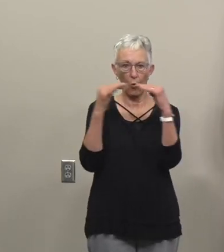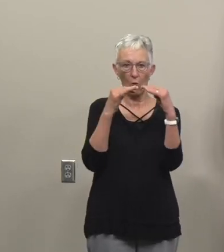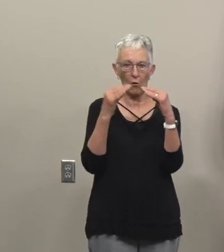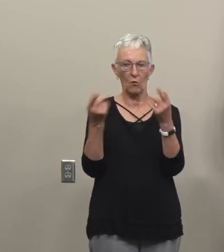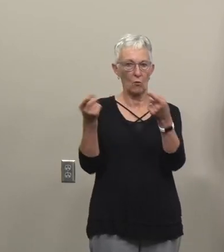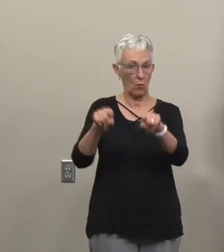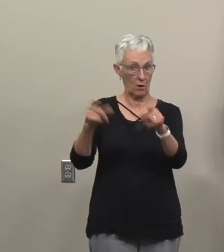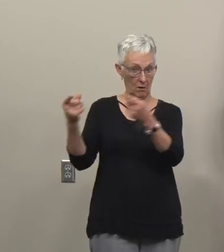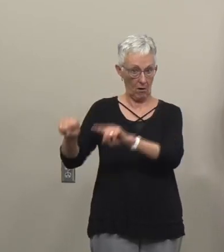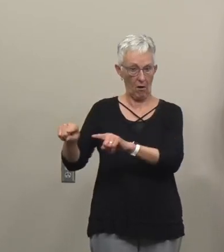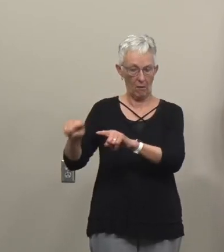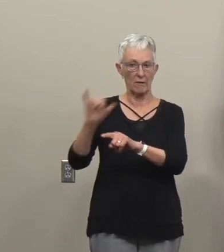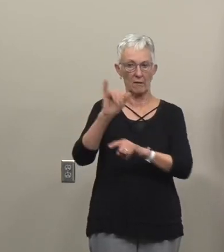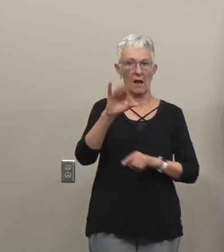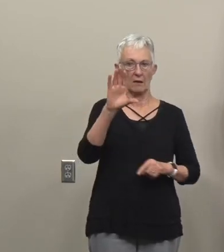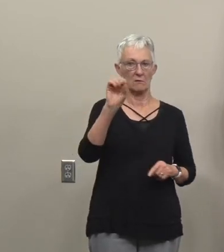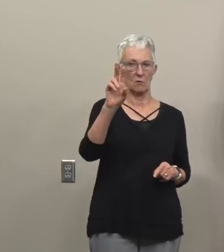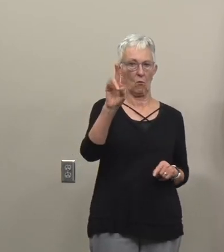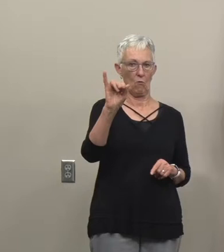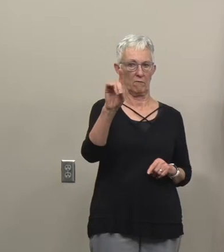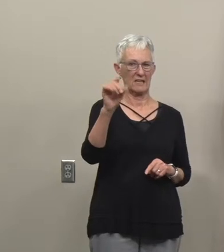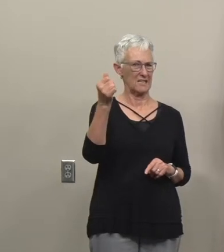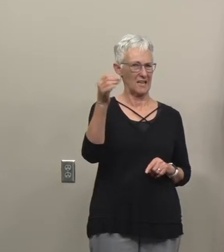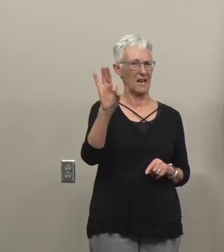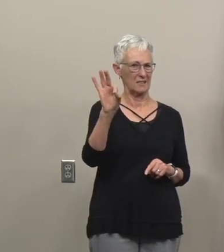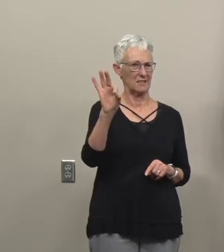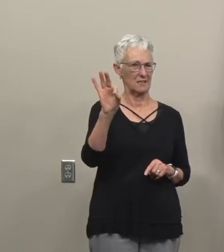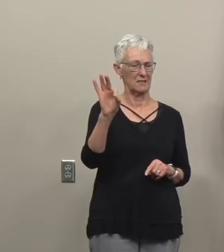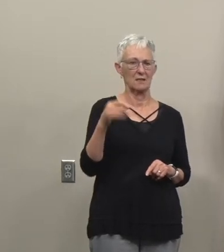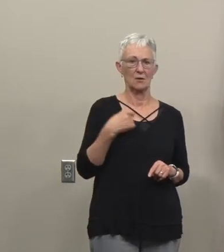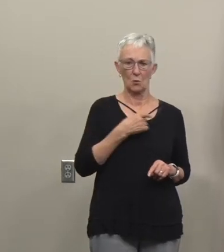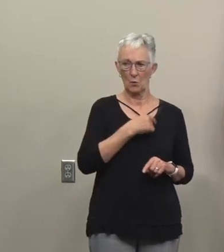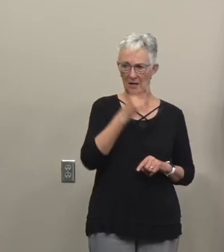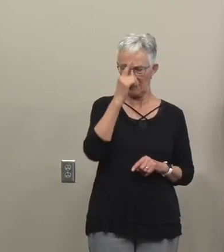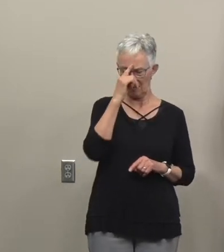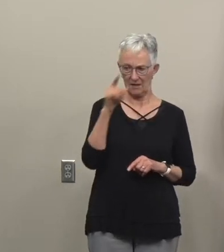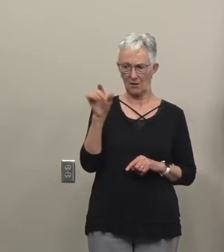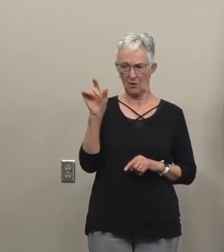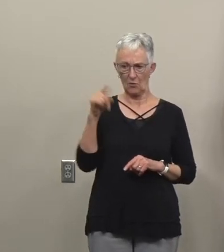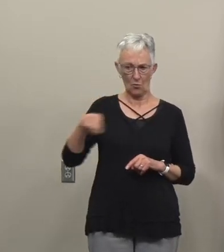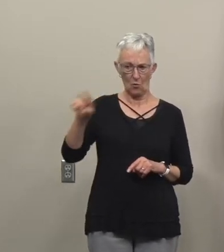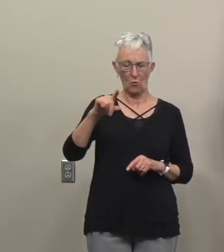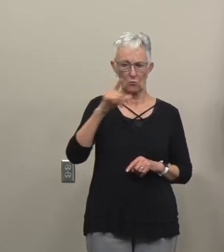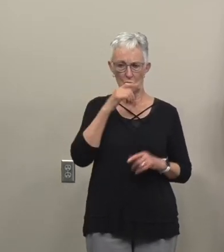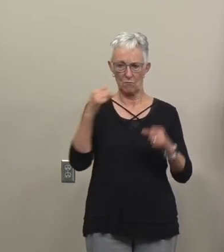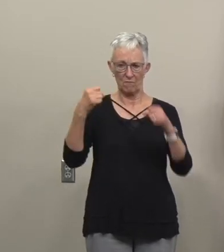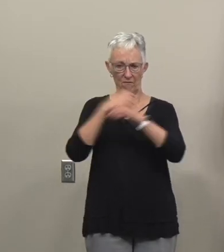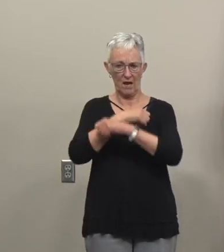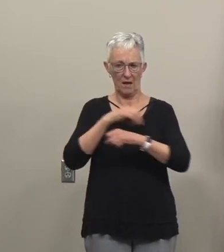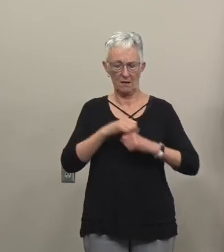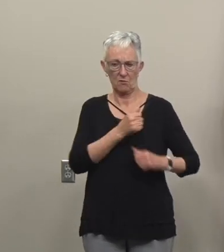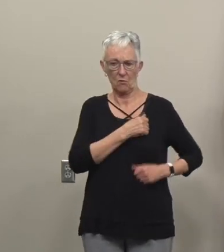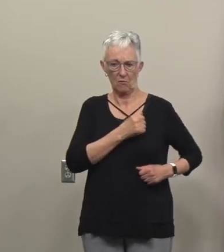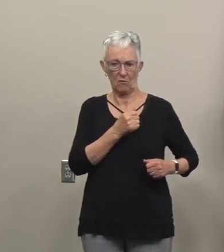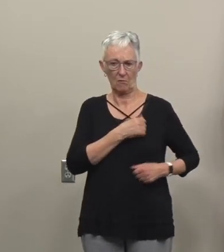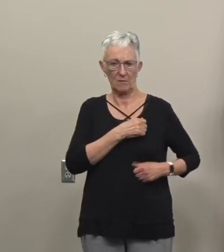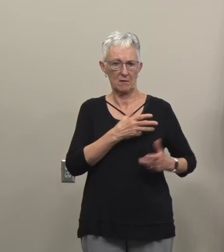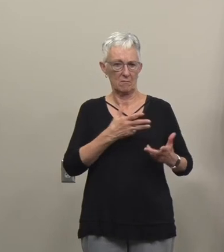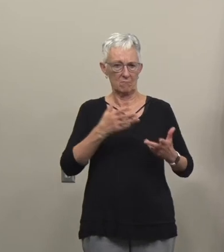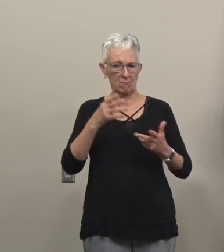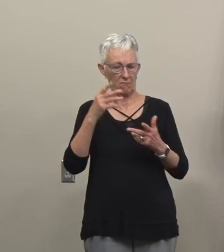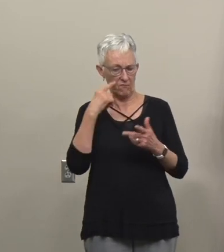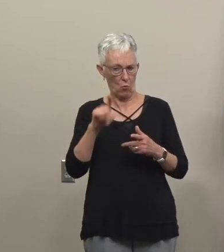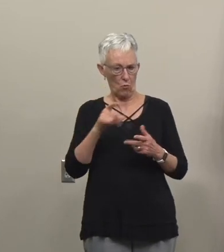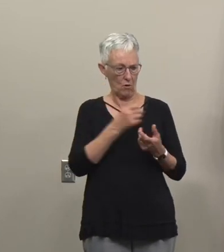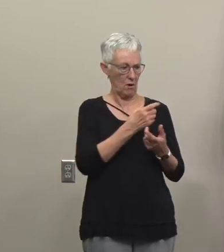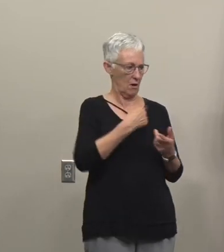community. And when we think of those who have laid down their lives for us, our daily sacrifices to protect one another from harm are